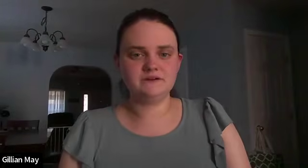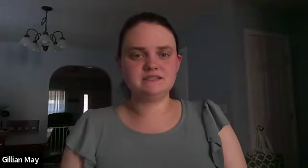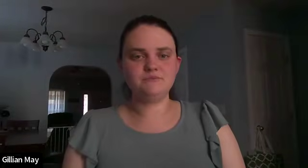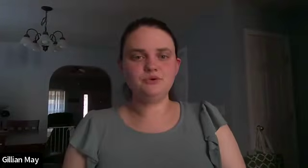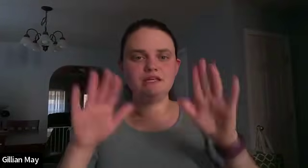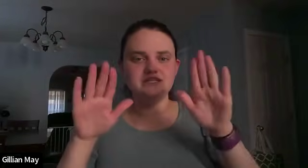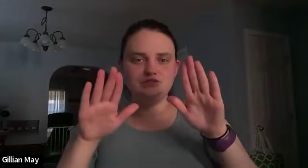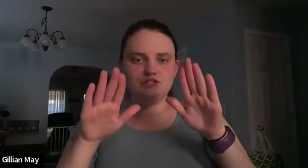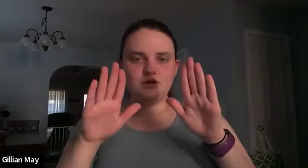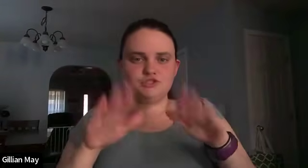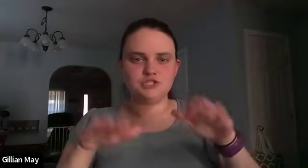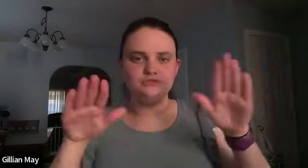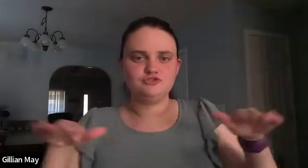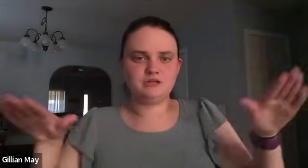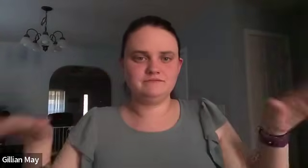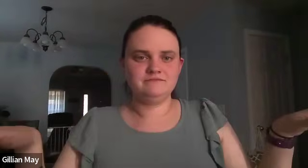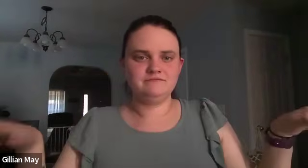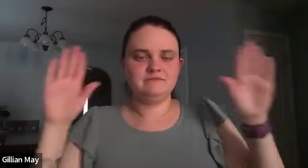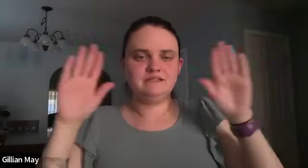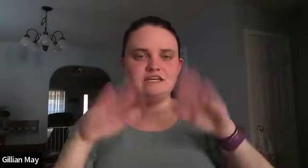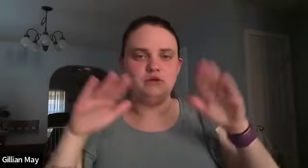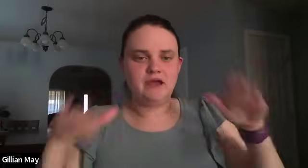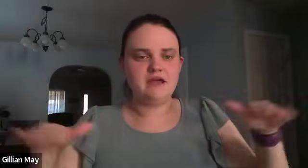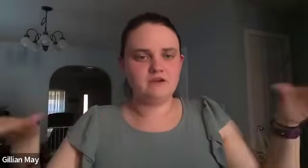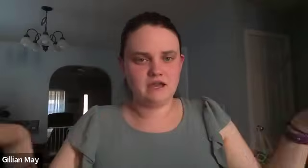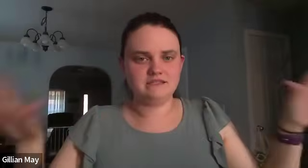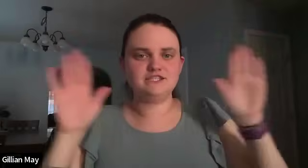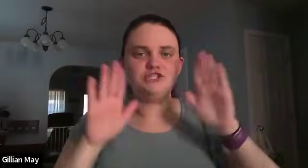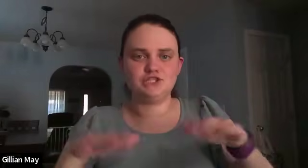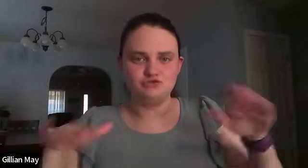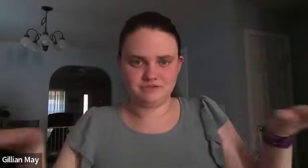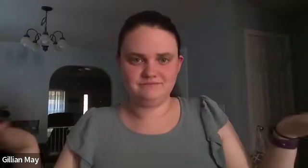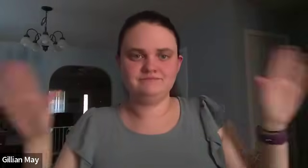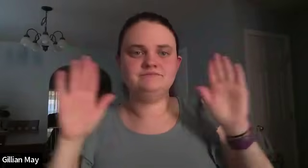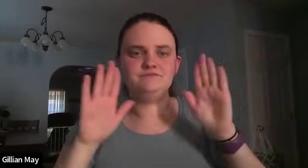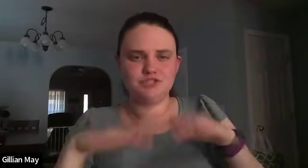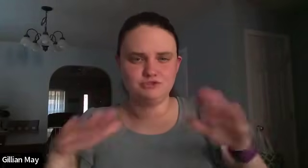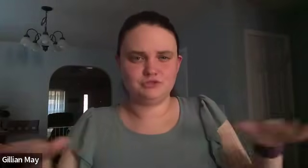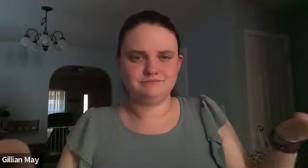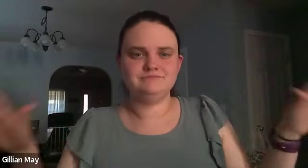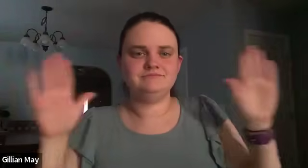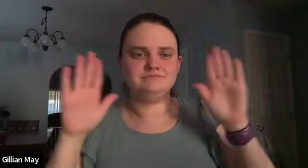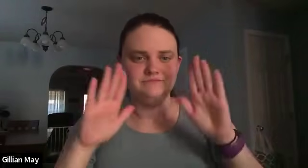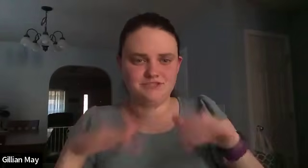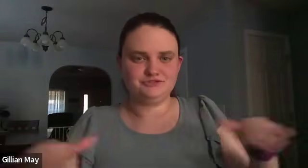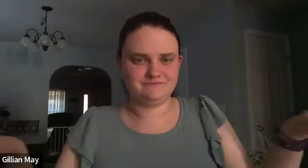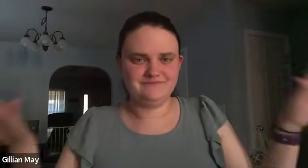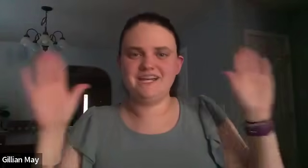very simple, is you just go children. It's like you're patting their heads. Children, children, children.